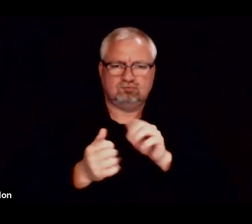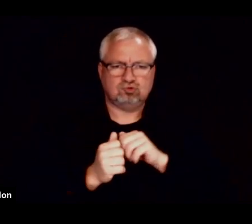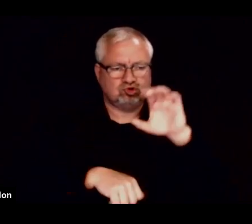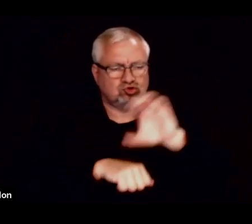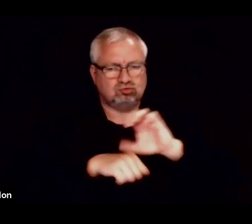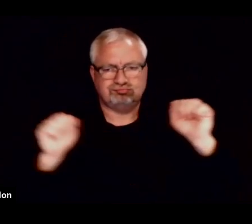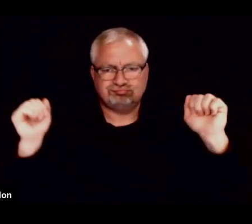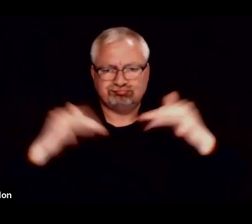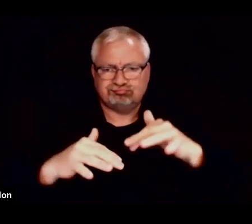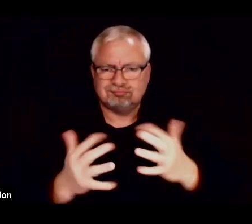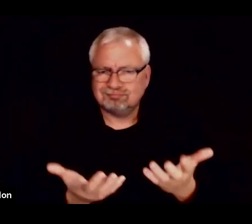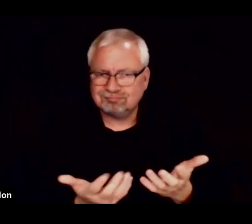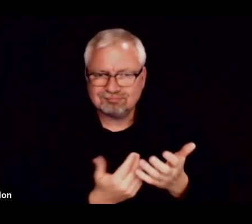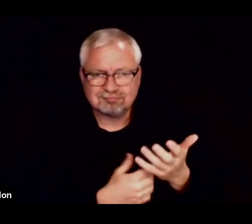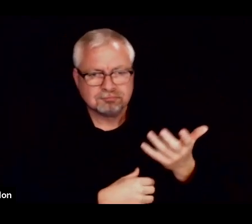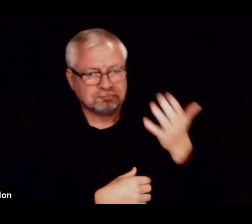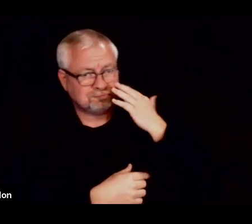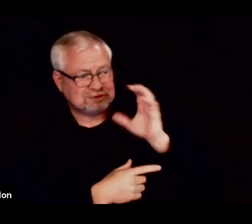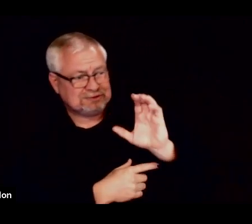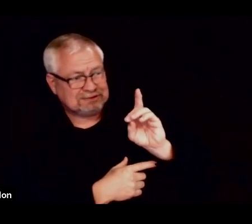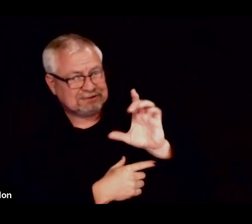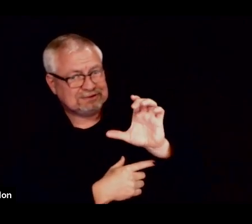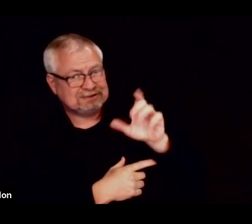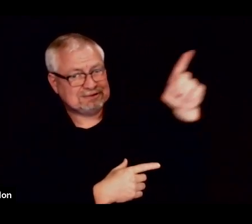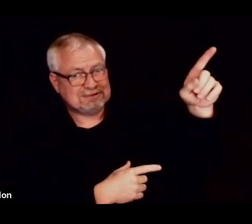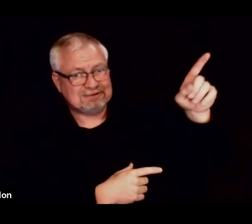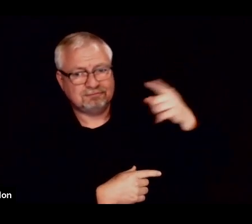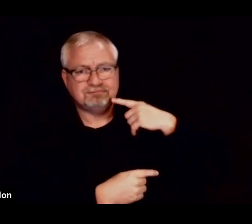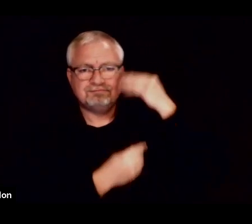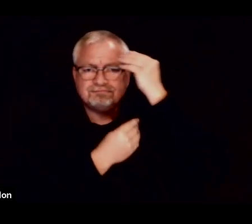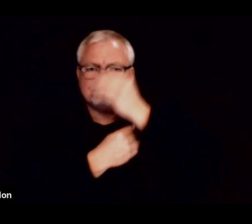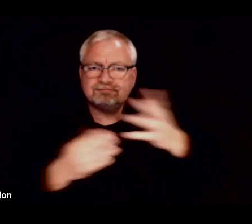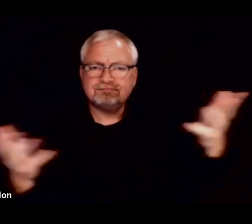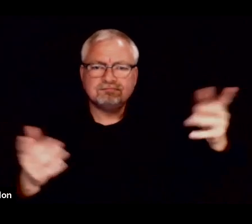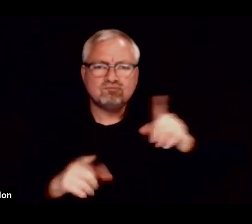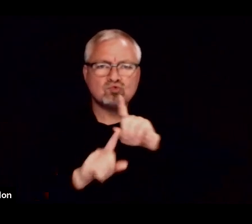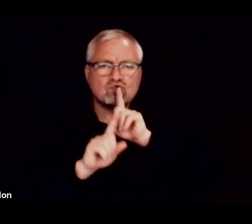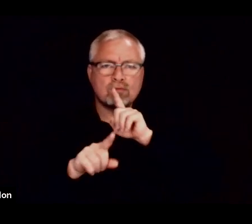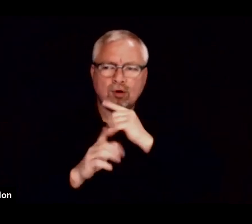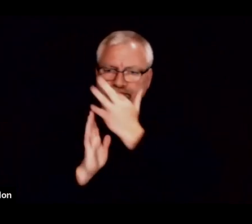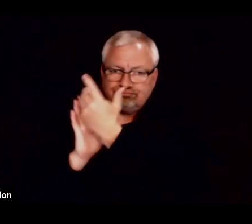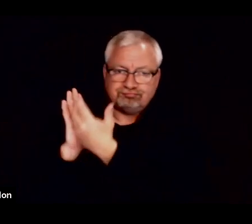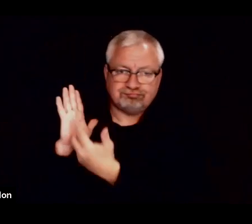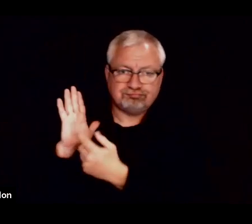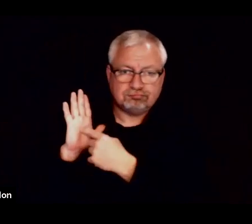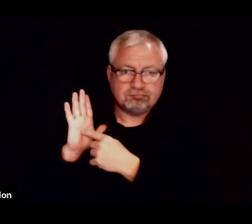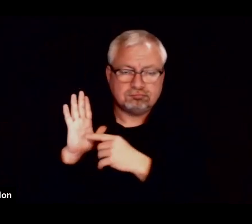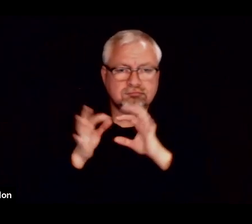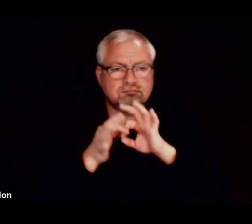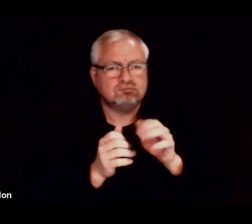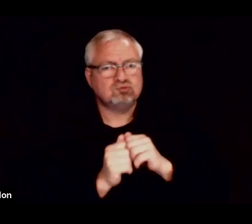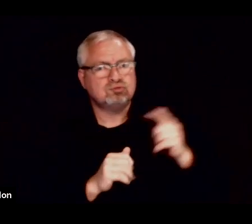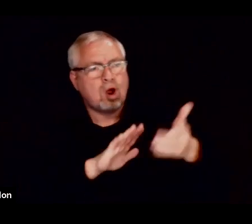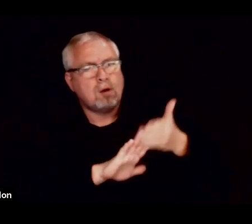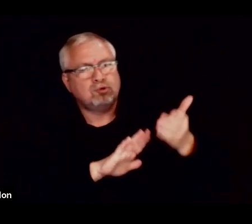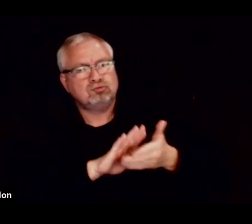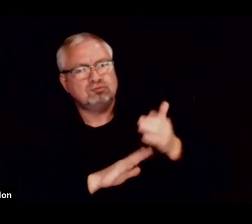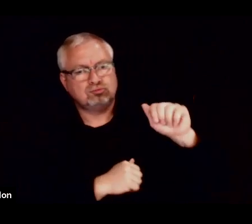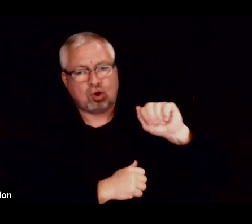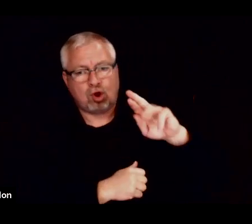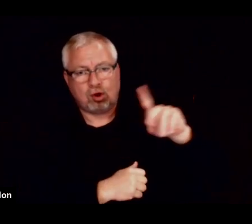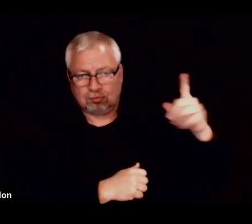CDC study on the Arkansas outbreak and now the report of a positive case among